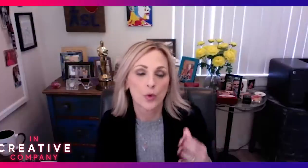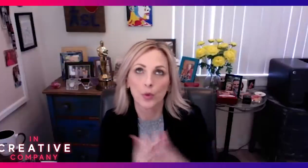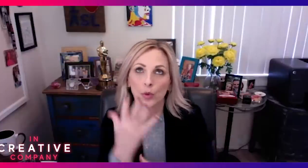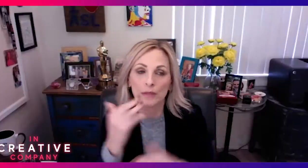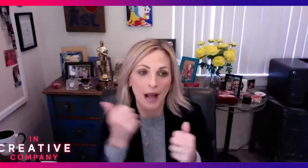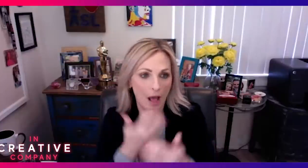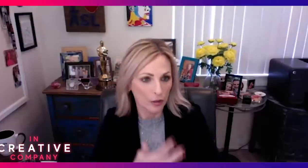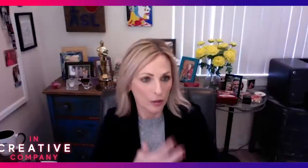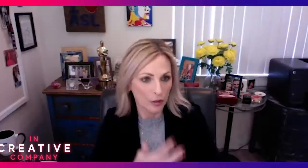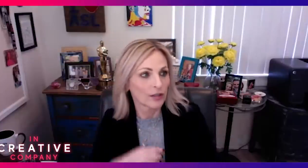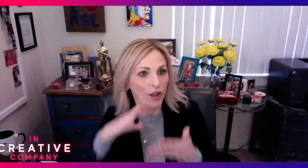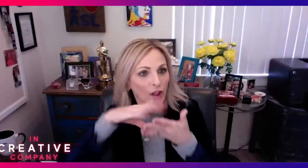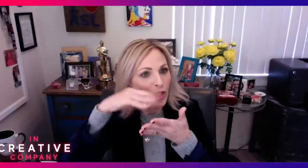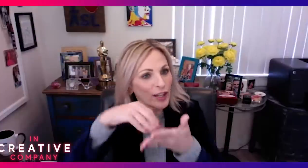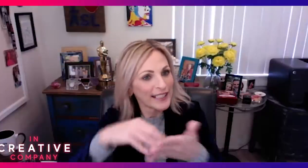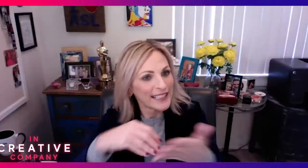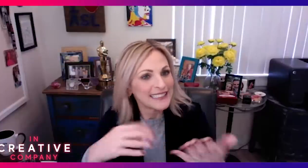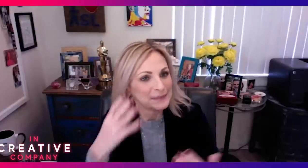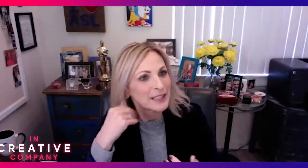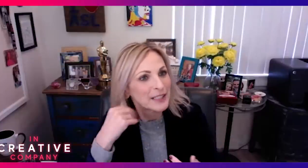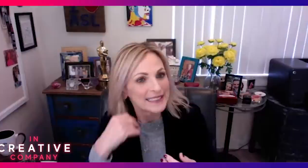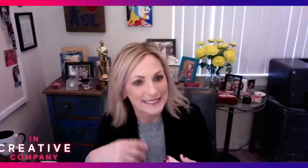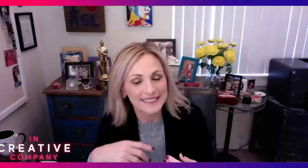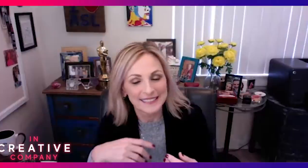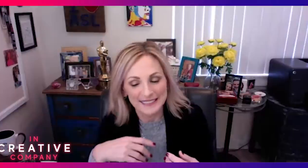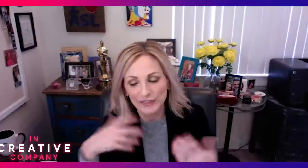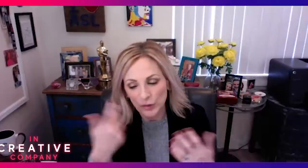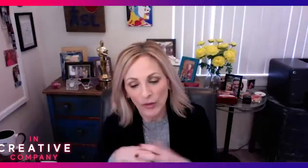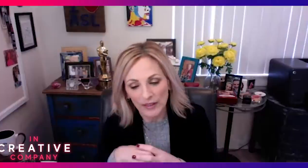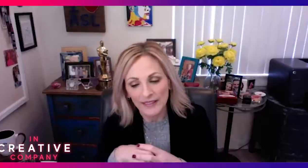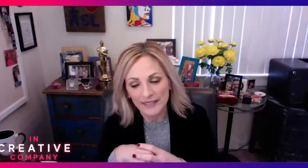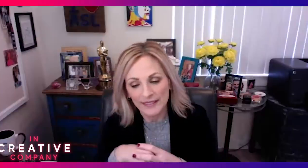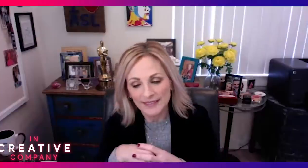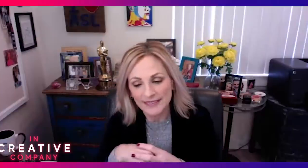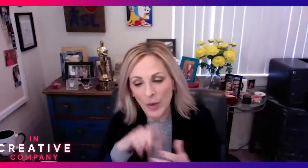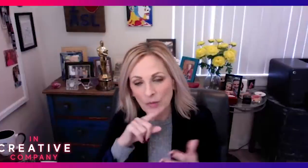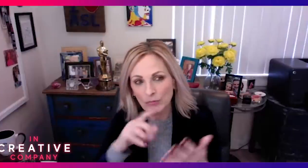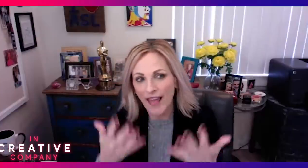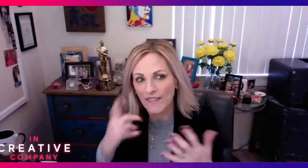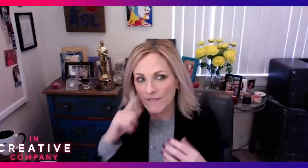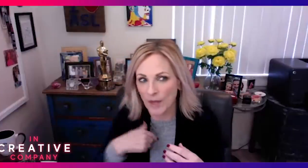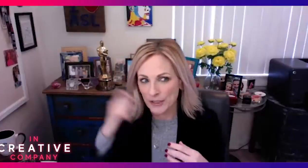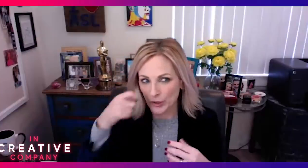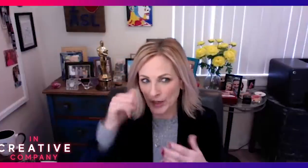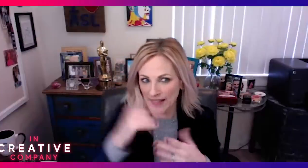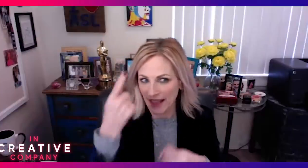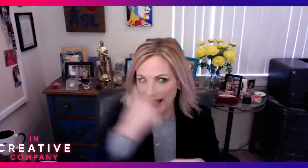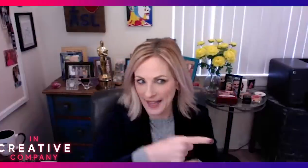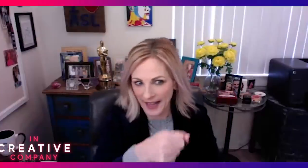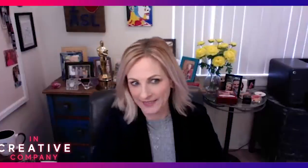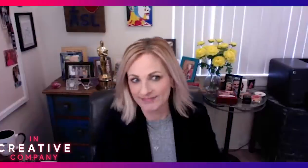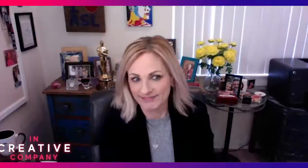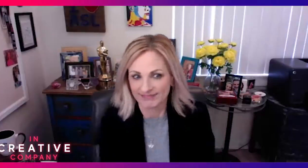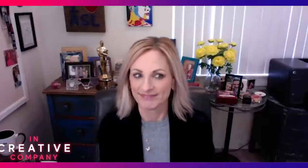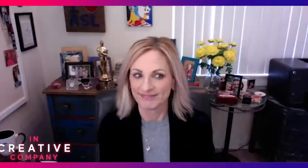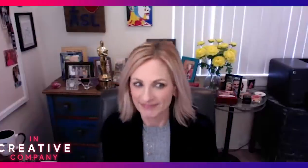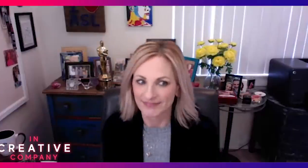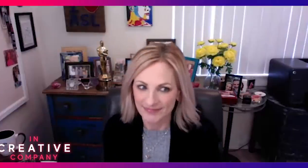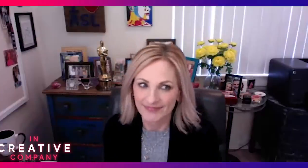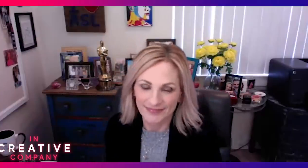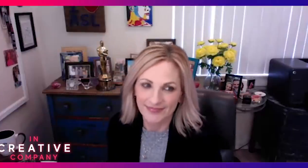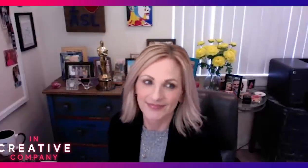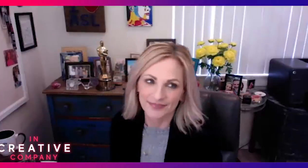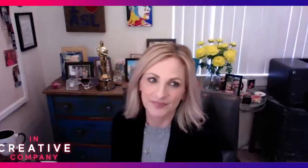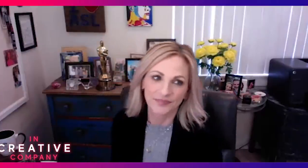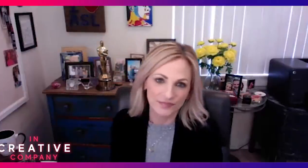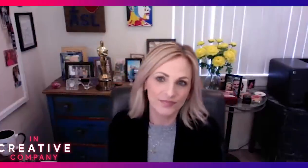character like that was really a wonderful experience for me. It was really great. It was really heavy for me, and it was a